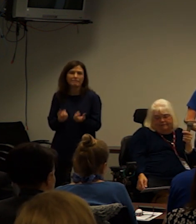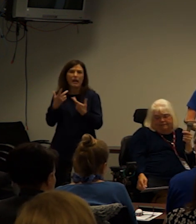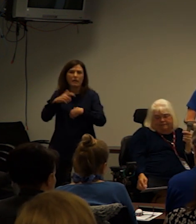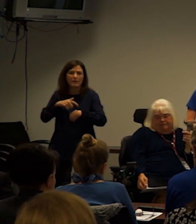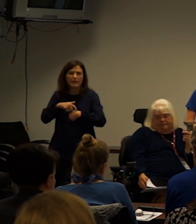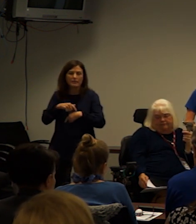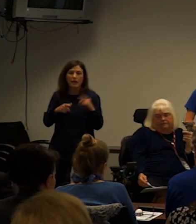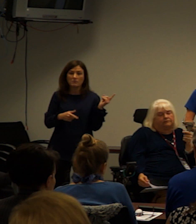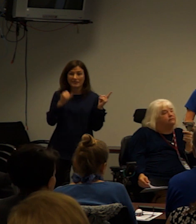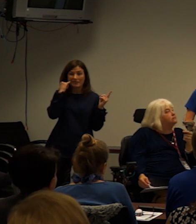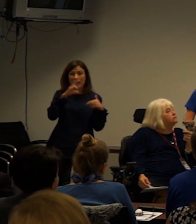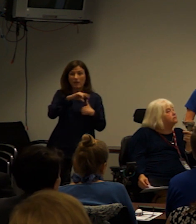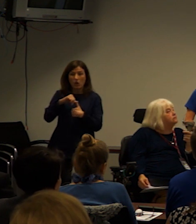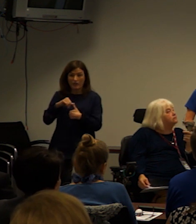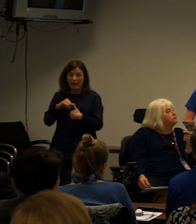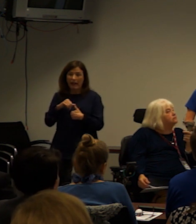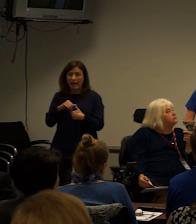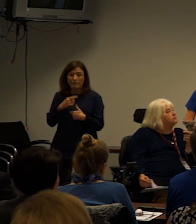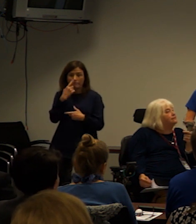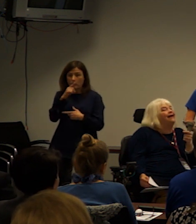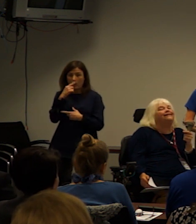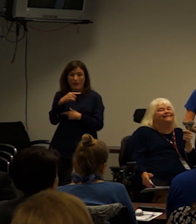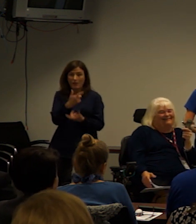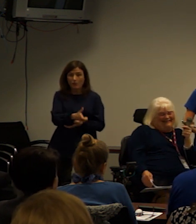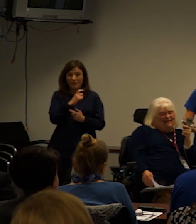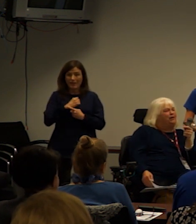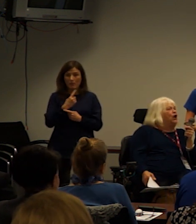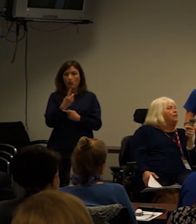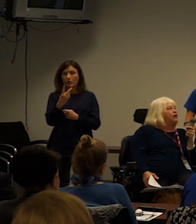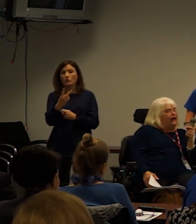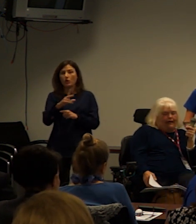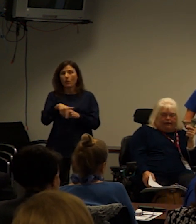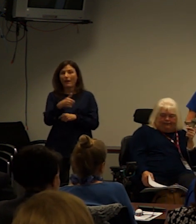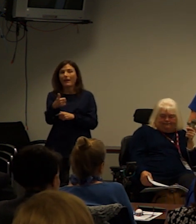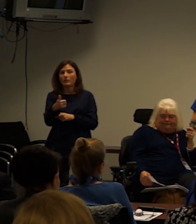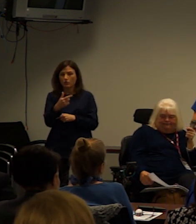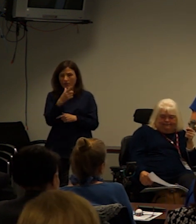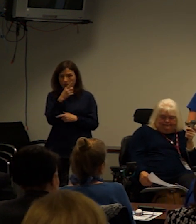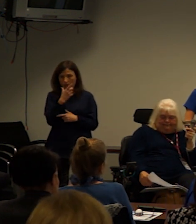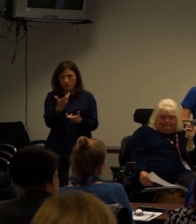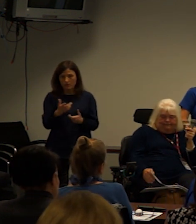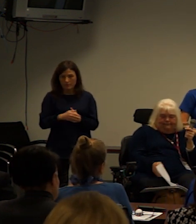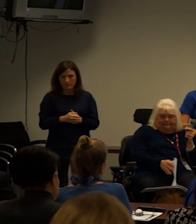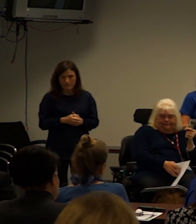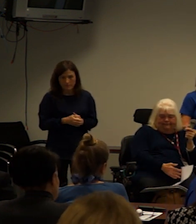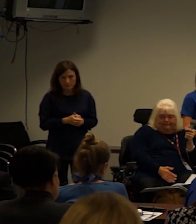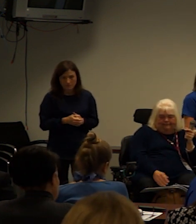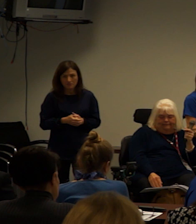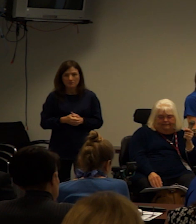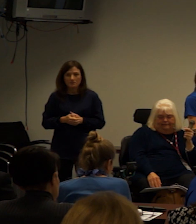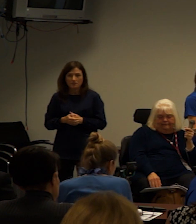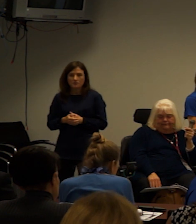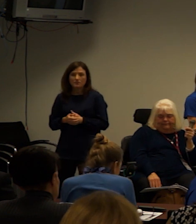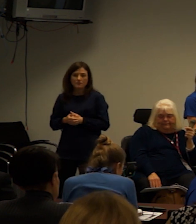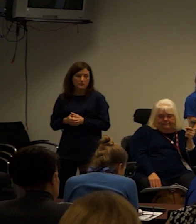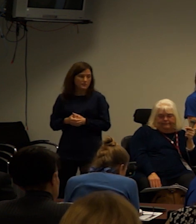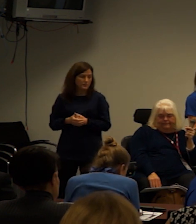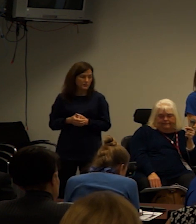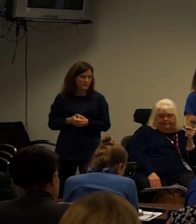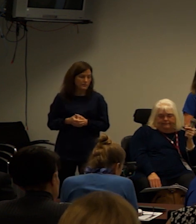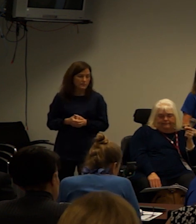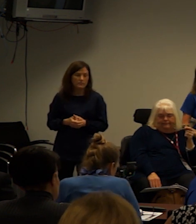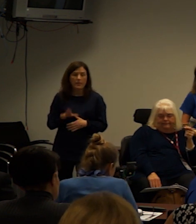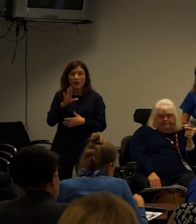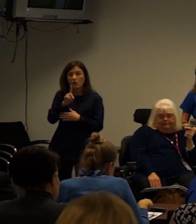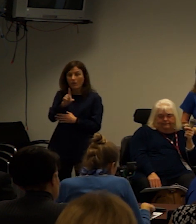if not, and there's a hurricane out there, can I have a couple extra? Yeah. Give me a couple ahead. Or something, okay? All right.